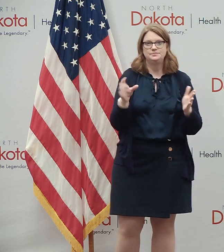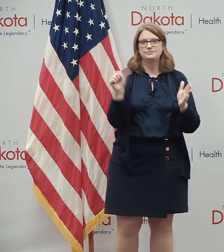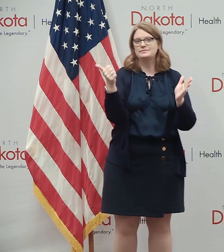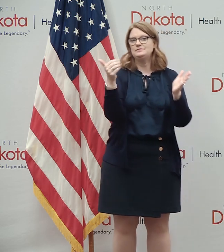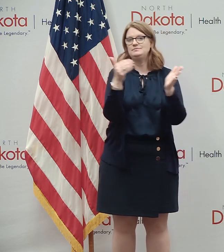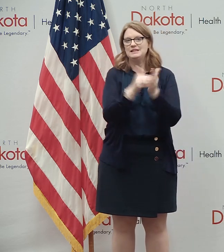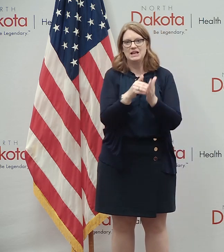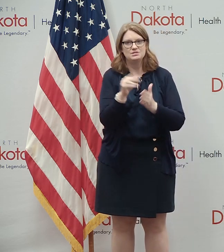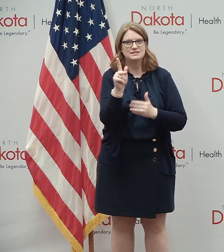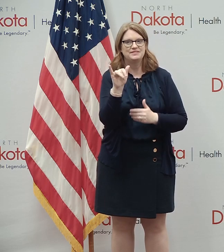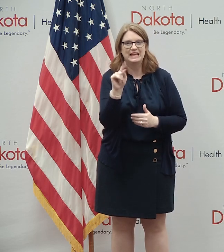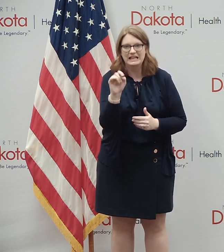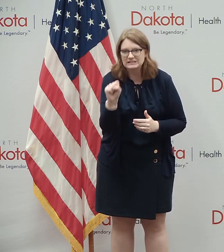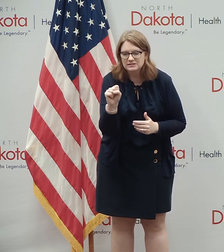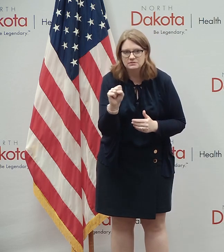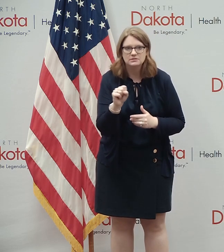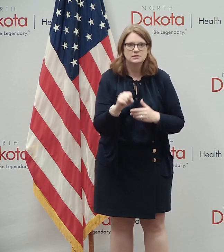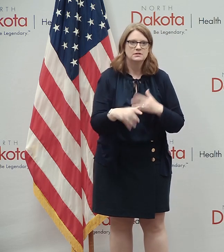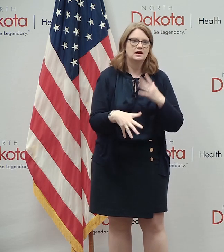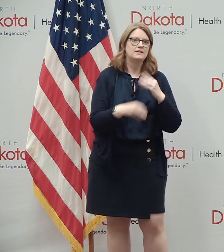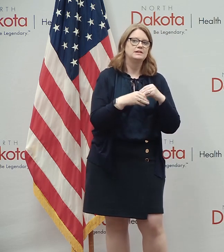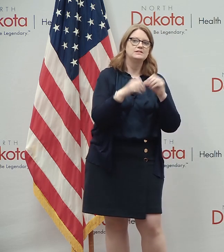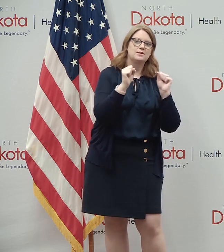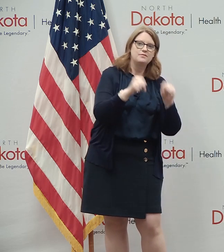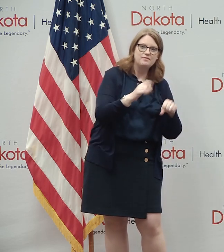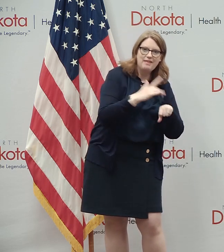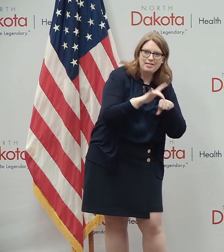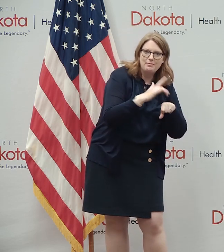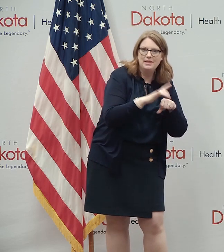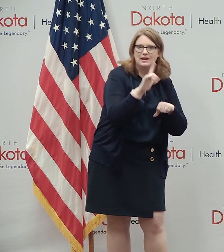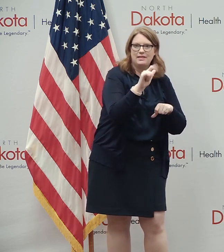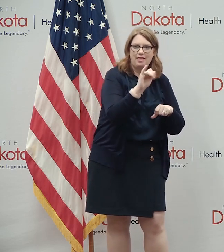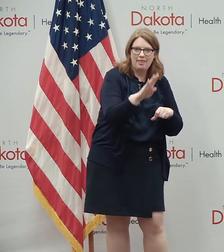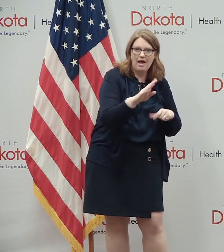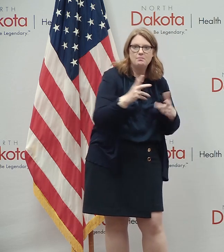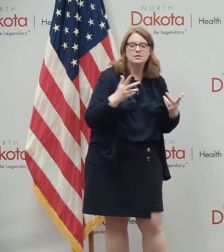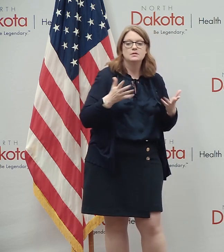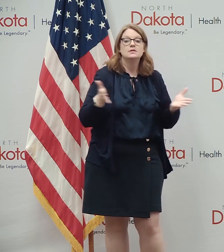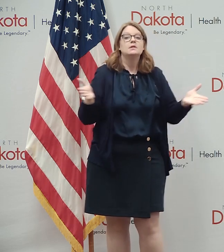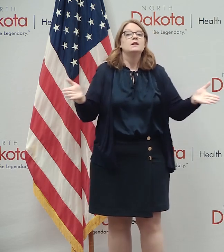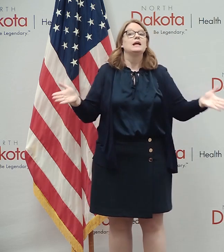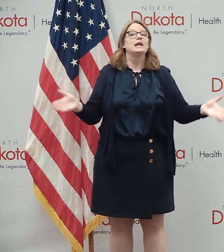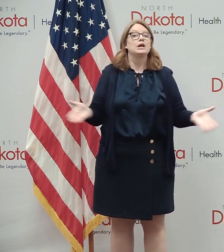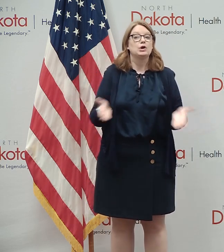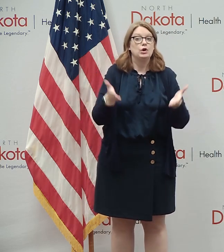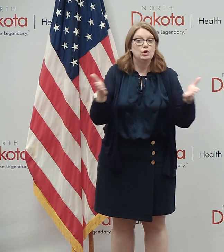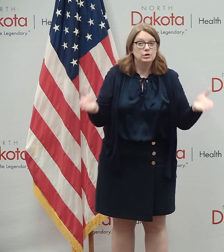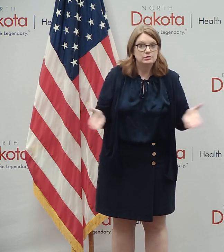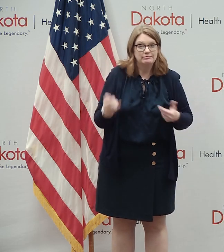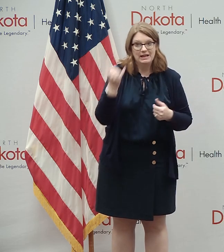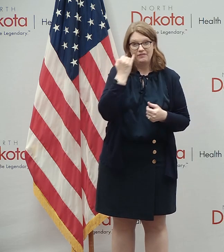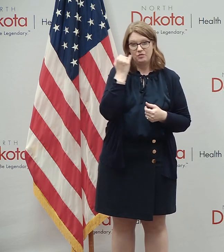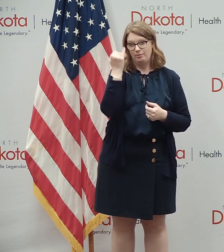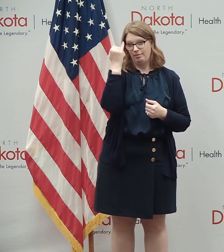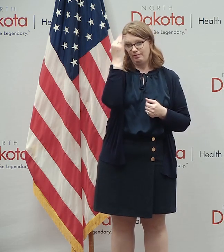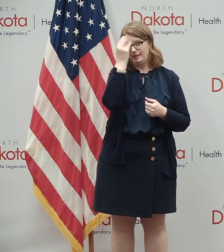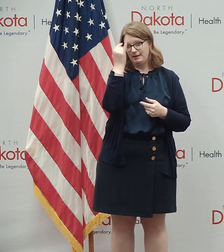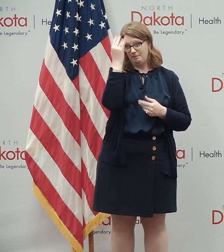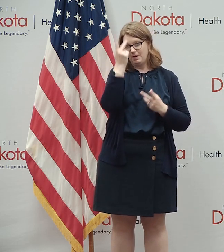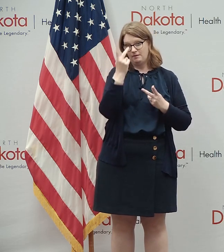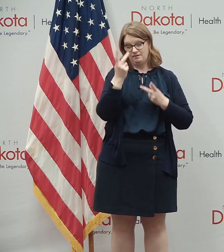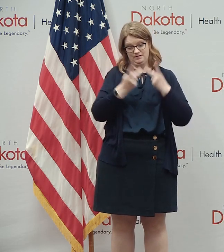of kits. We've got additional capacity at the lab, and so again, we would encourage people that are thinking about visitation to